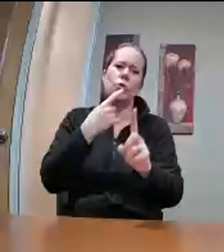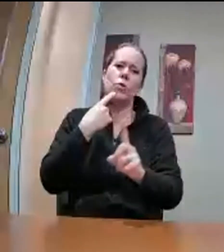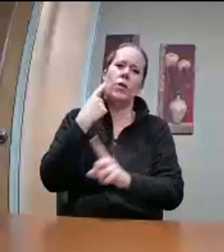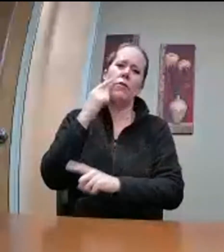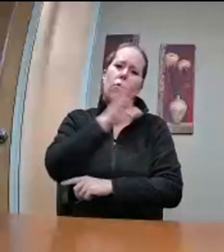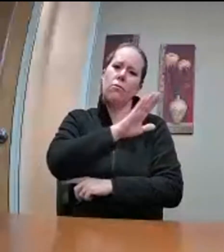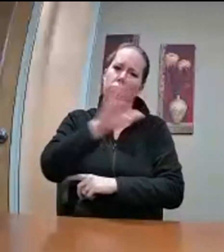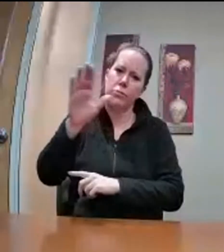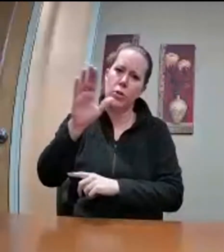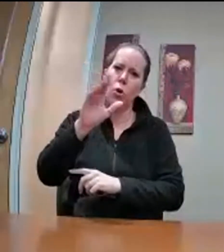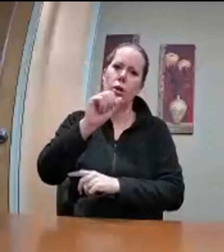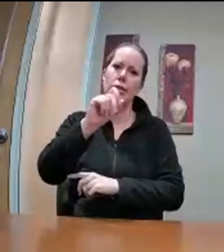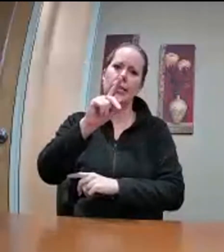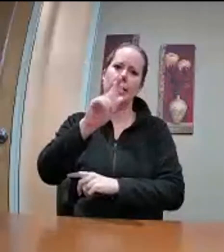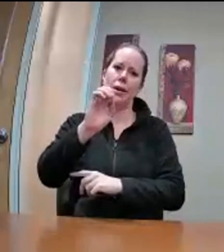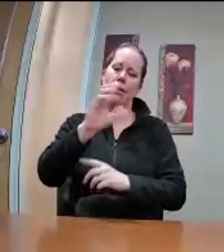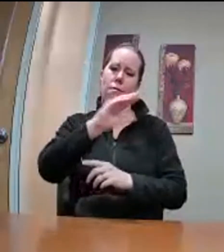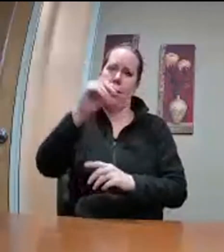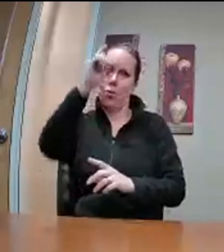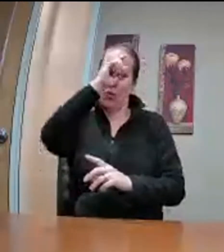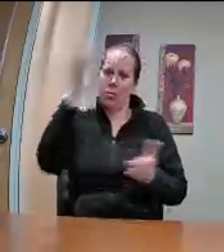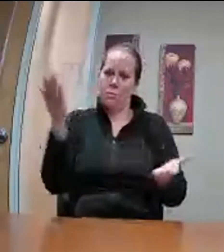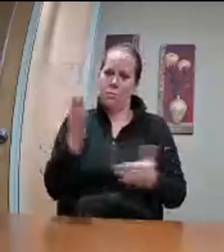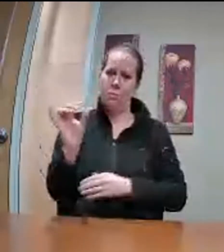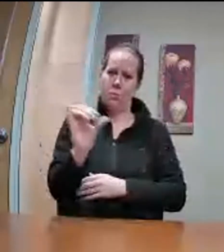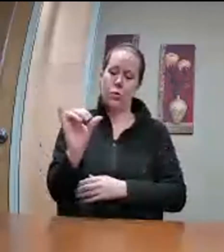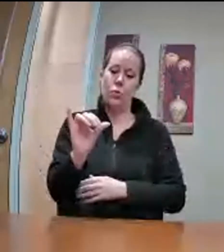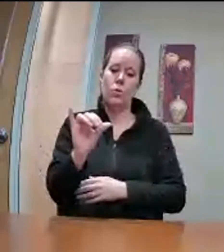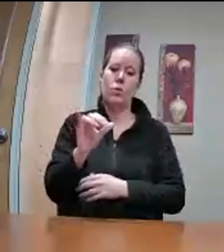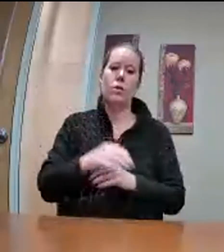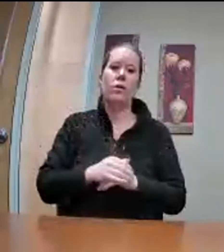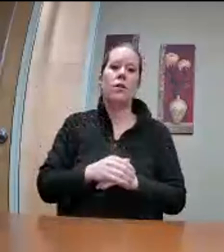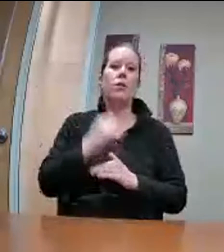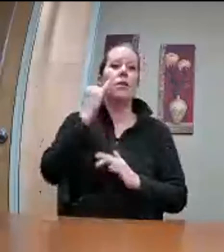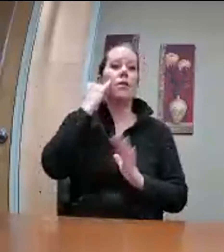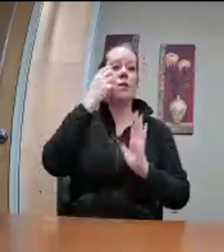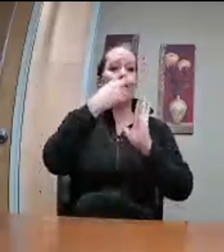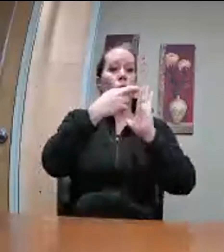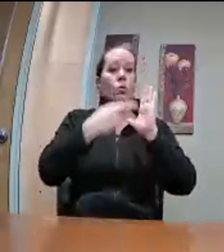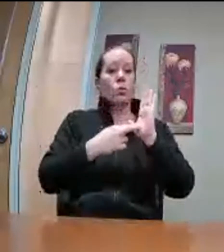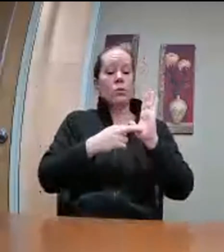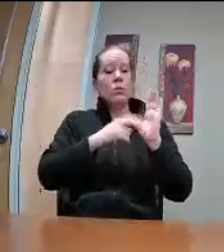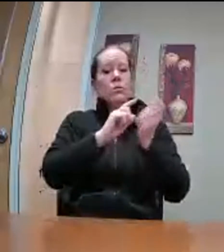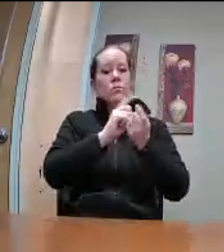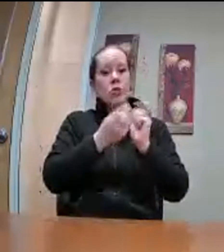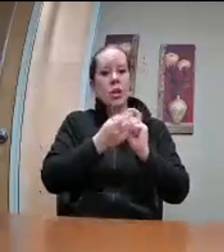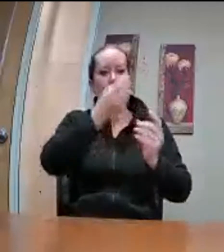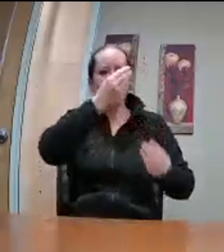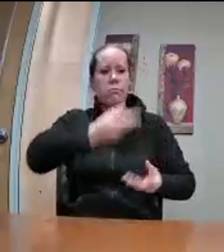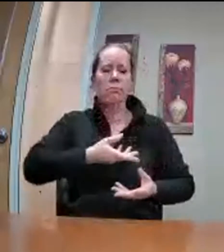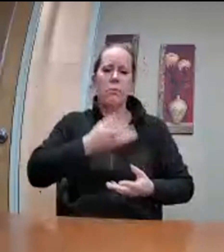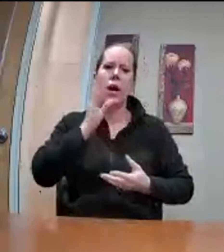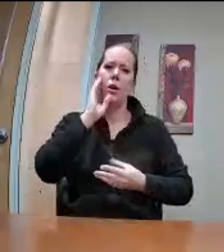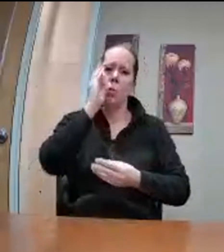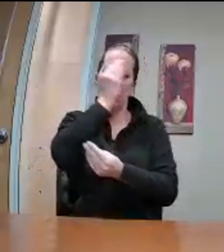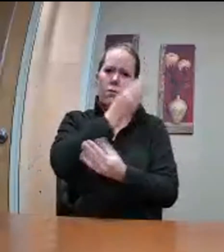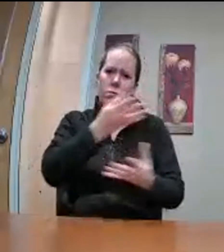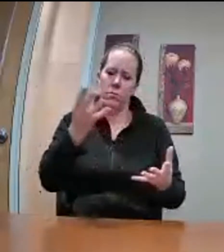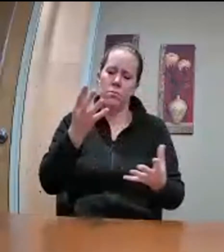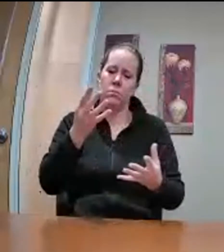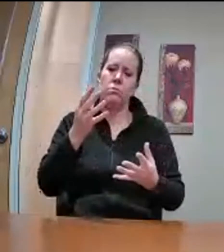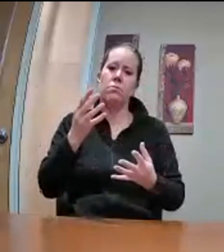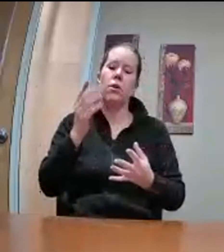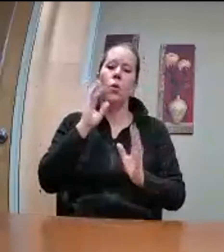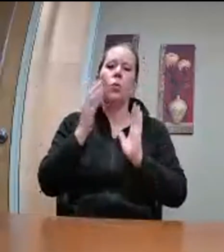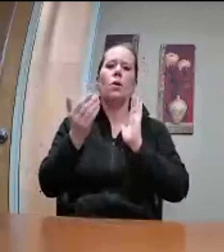one's sake and all of our residents' sake. If these rules change, we will let you know. I do plan to have another